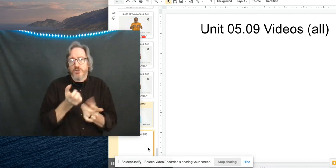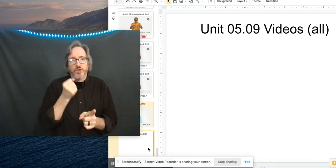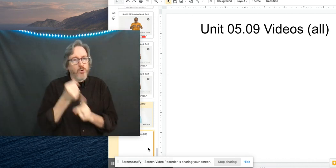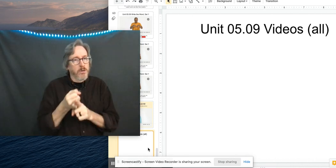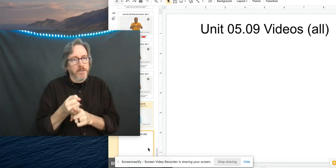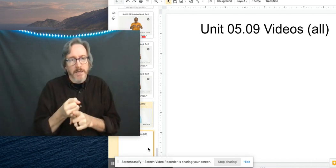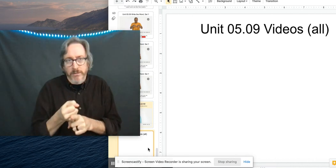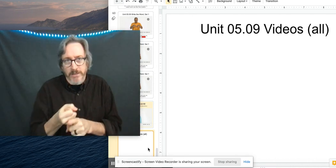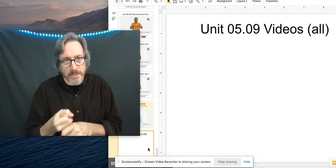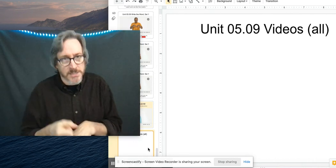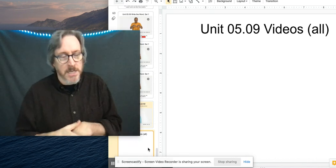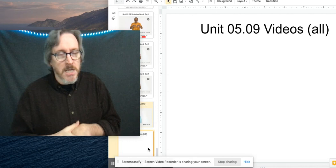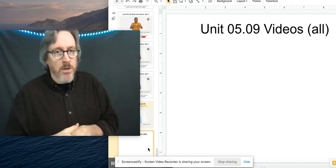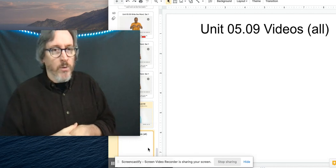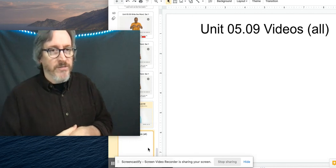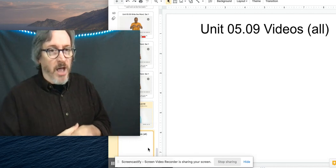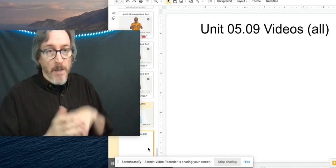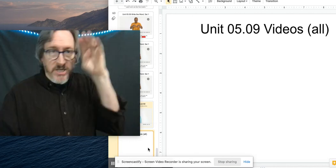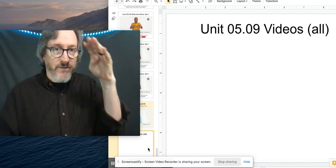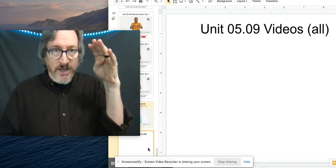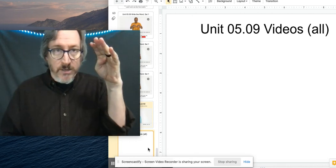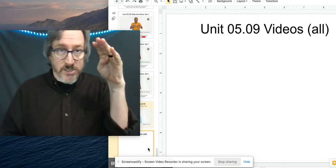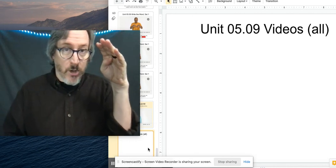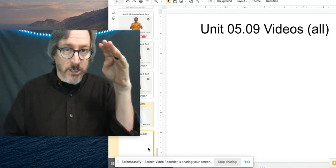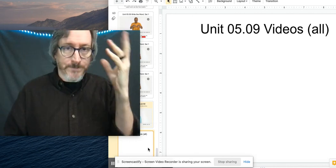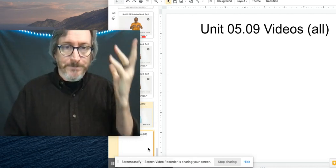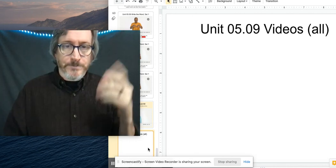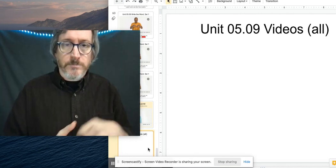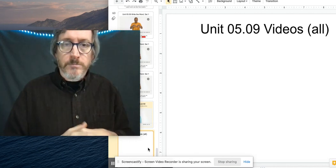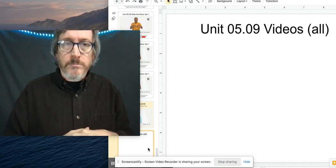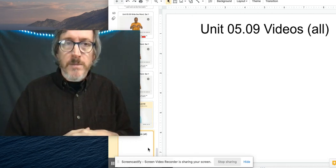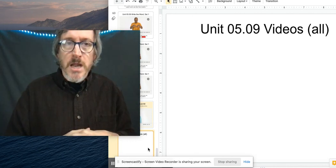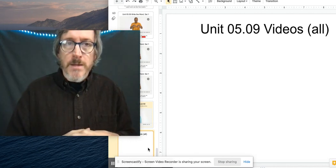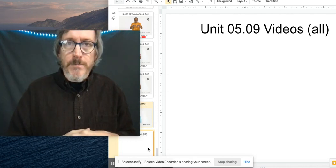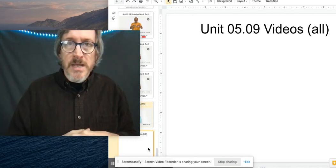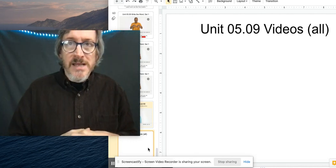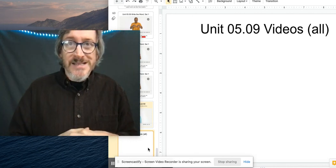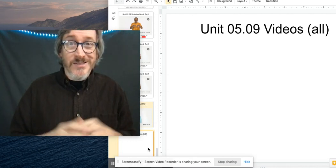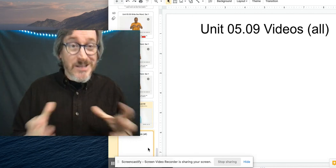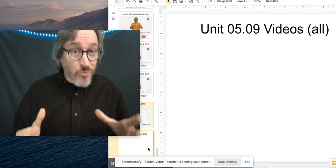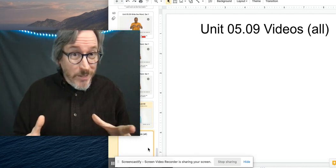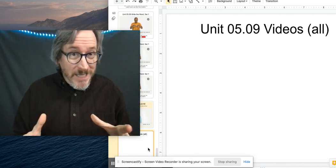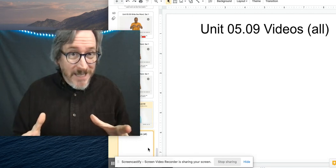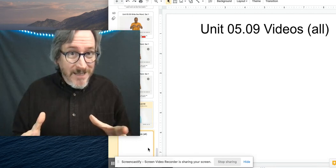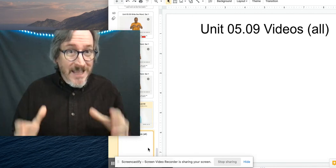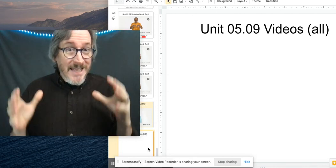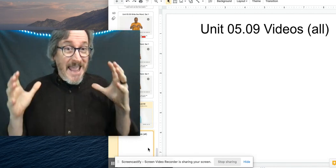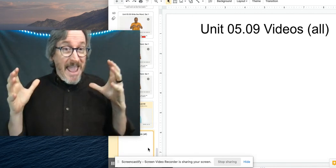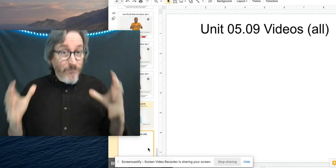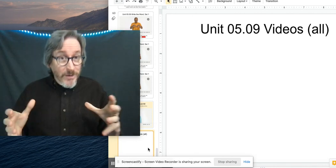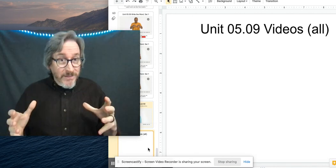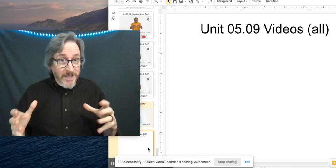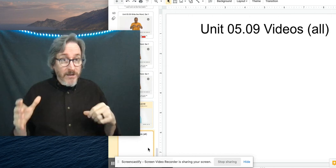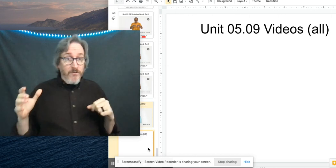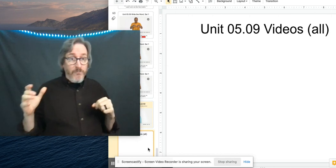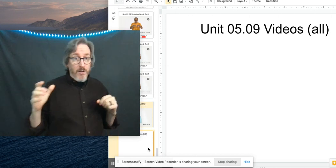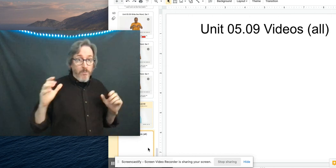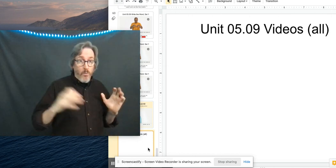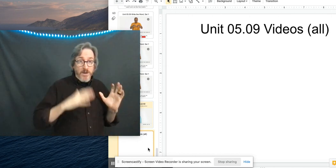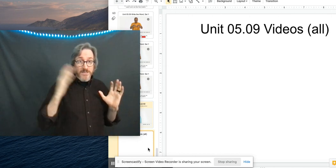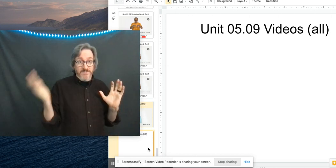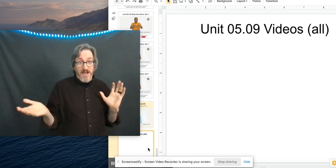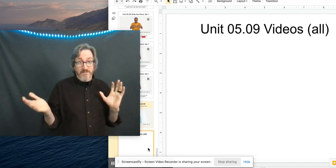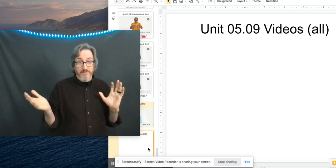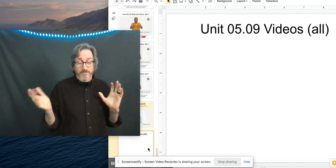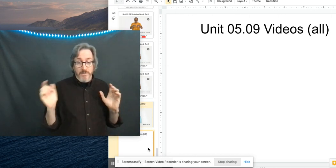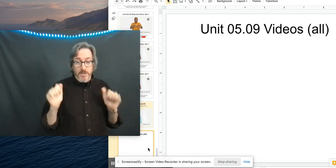these short little things with a bunch of videos to watch. So that's really everything from